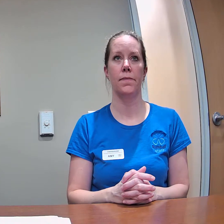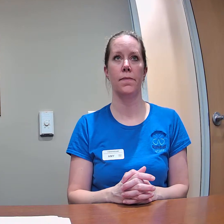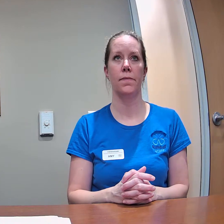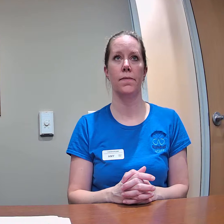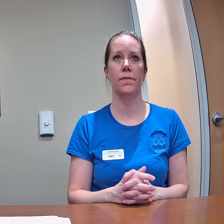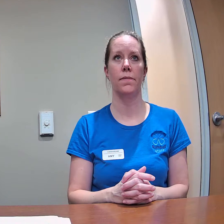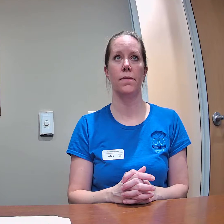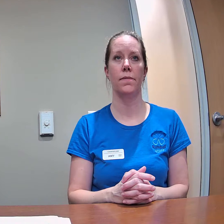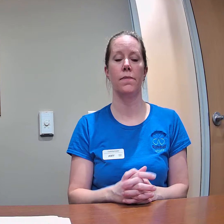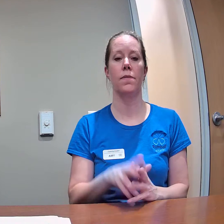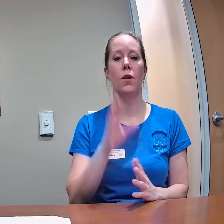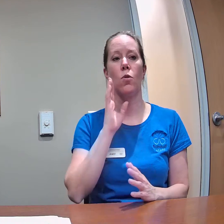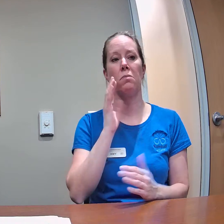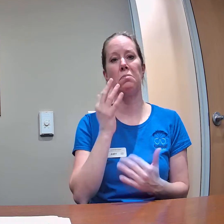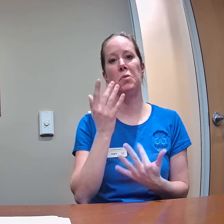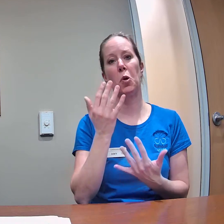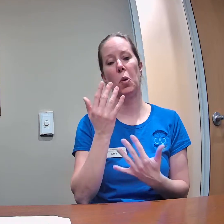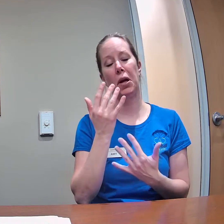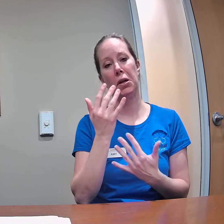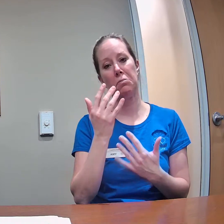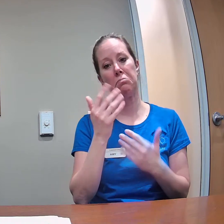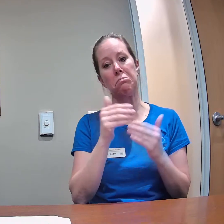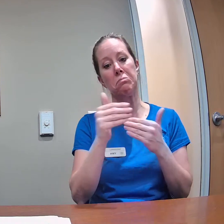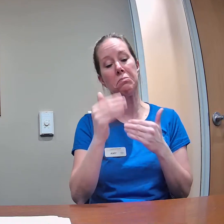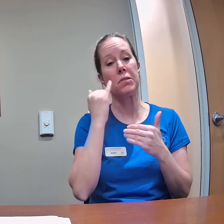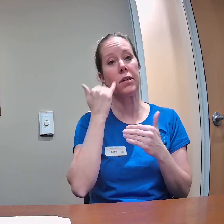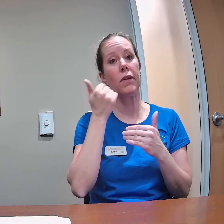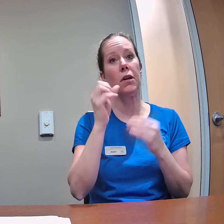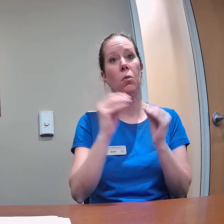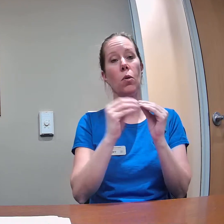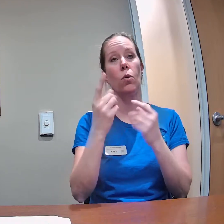I'll just give you another minute if you have any more questions.